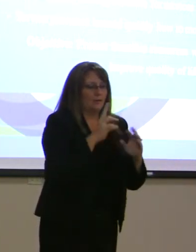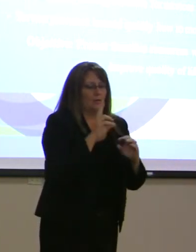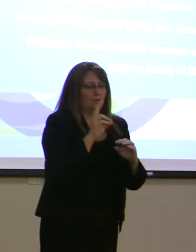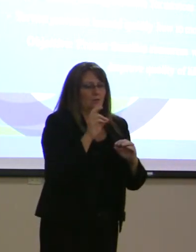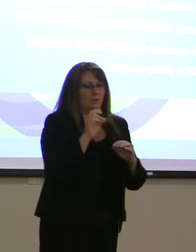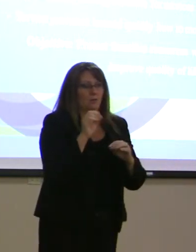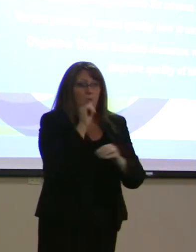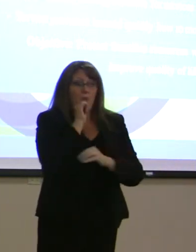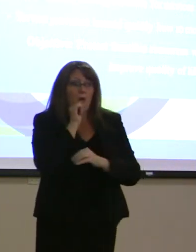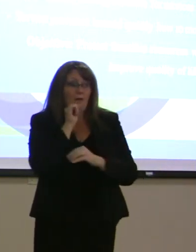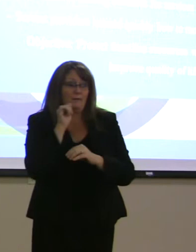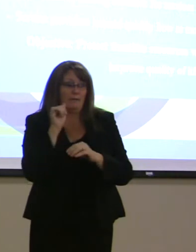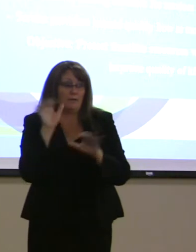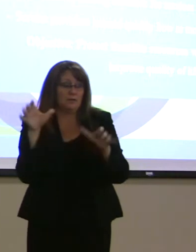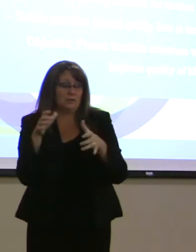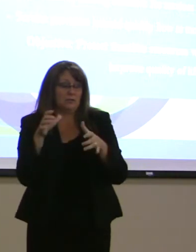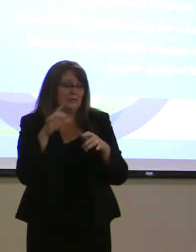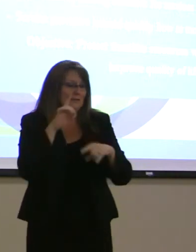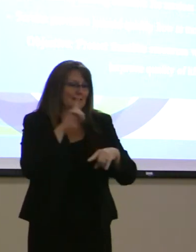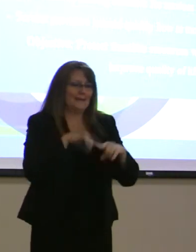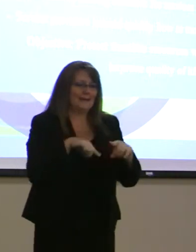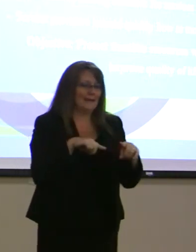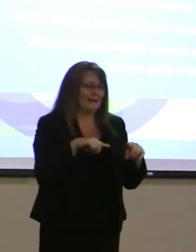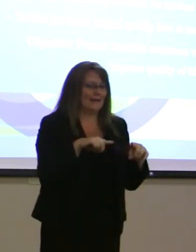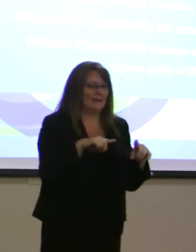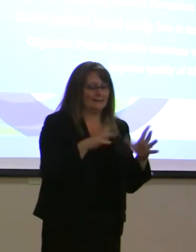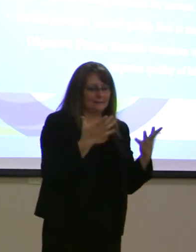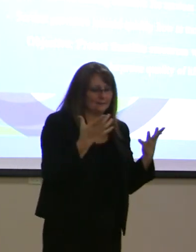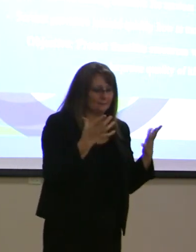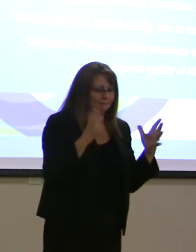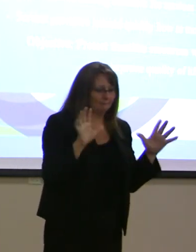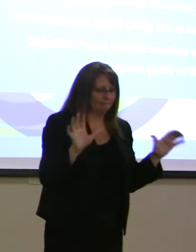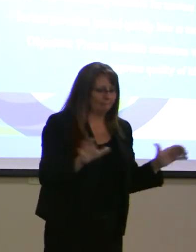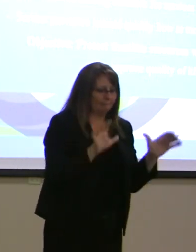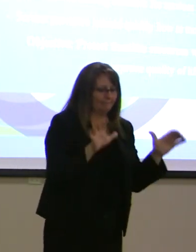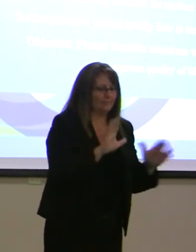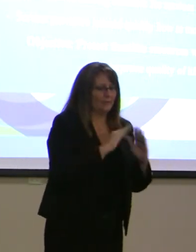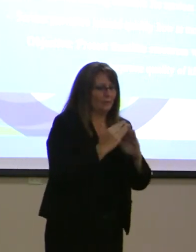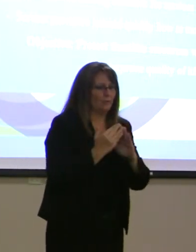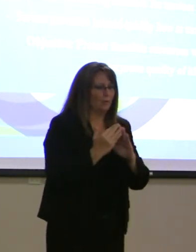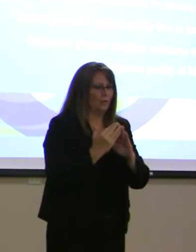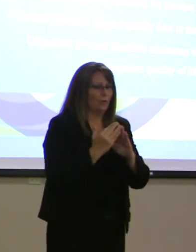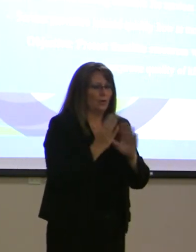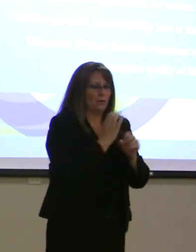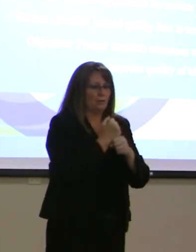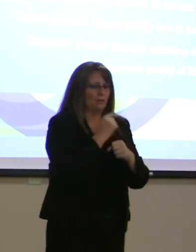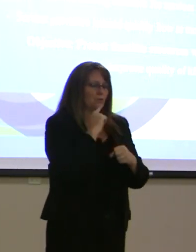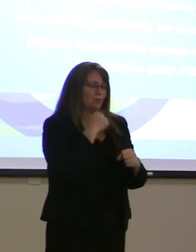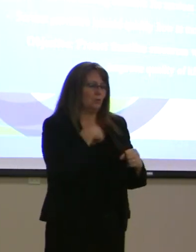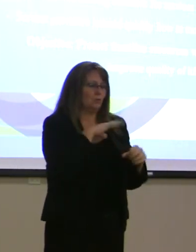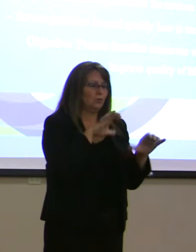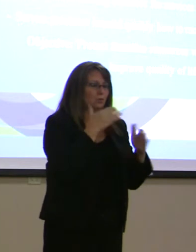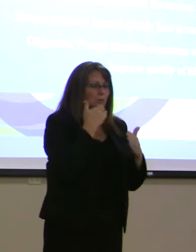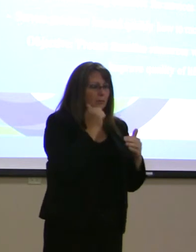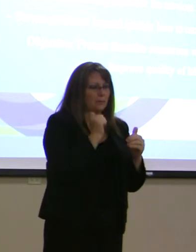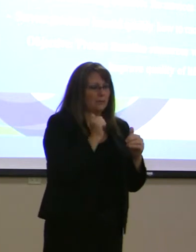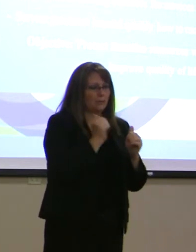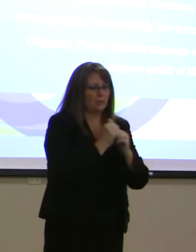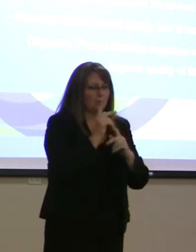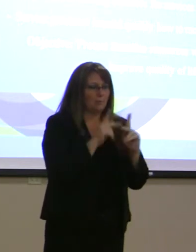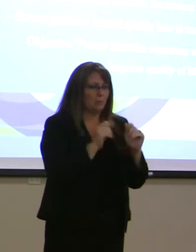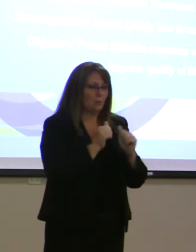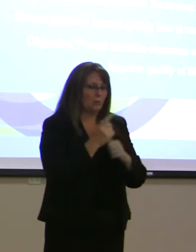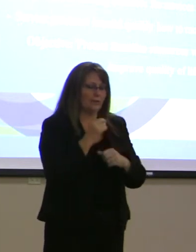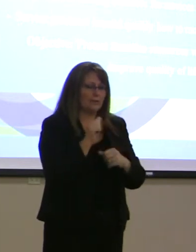sector, can't mobilise the community around delivery and making sure we do the very best for people with disabilities as